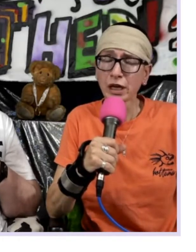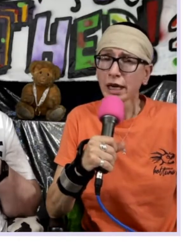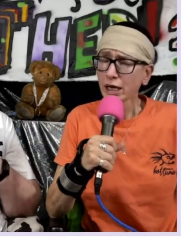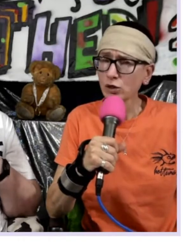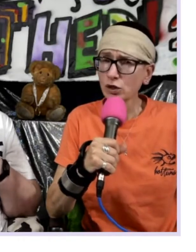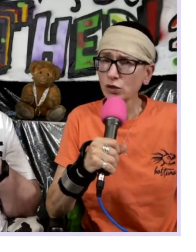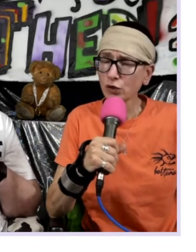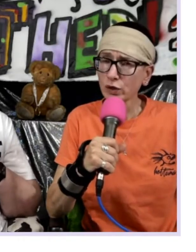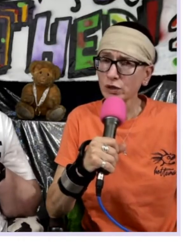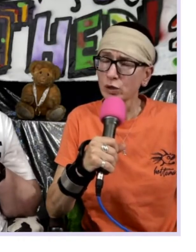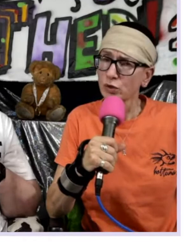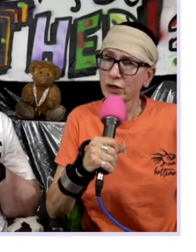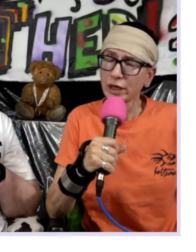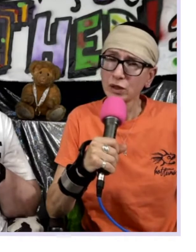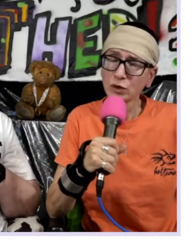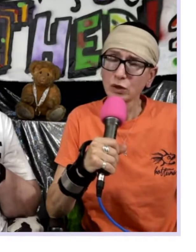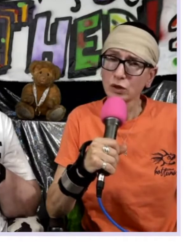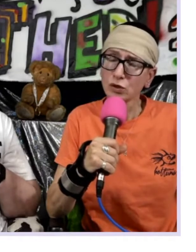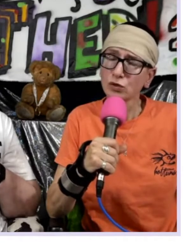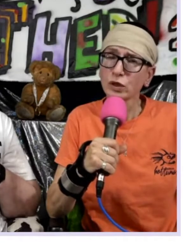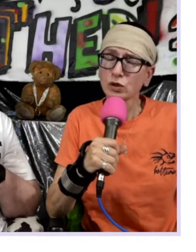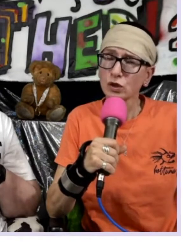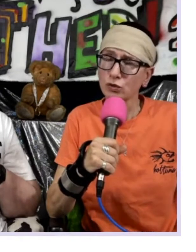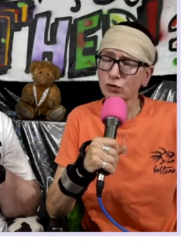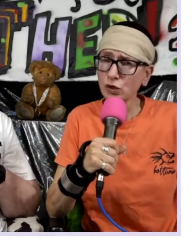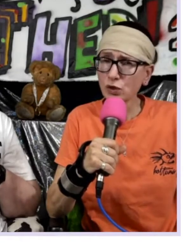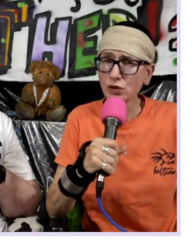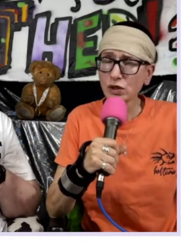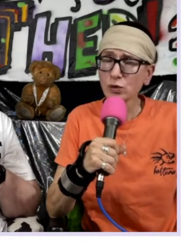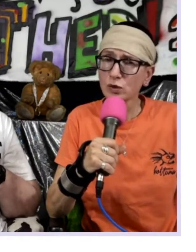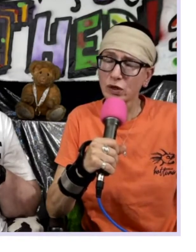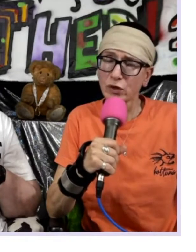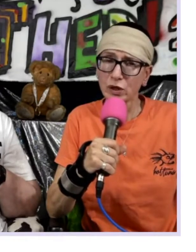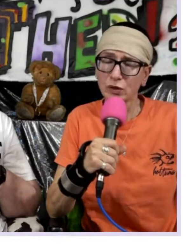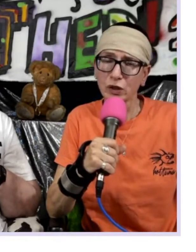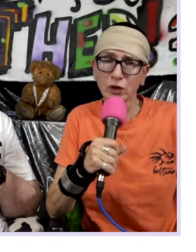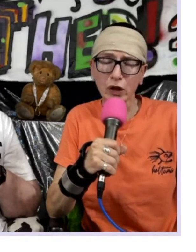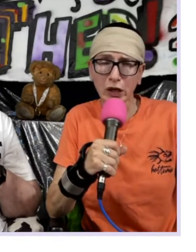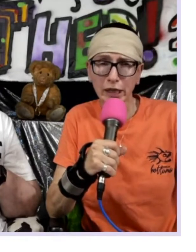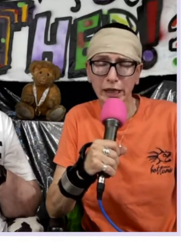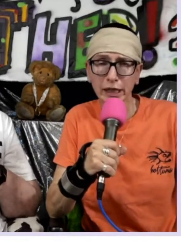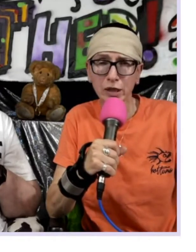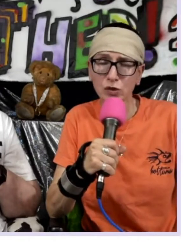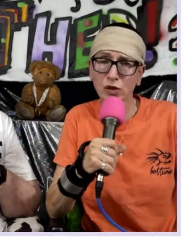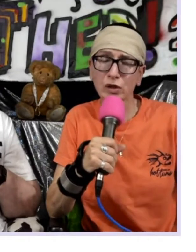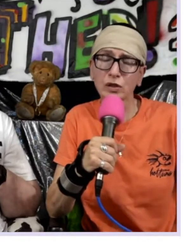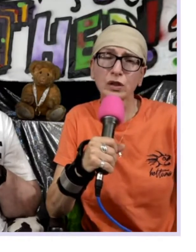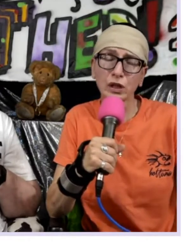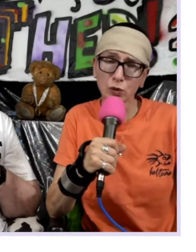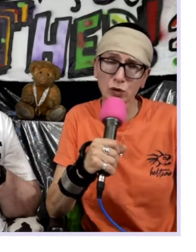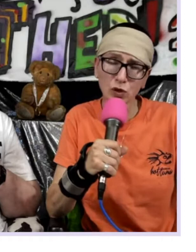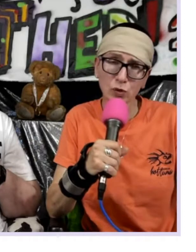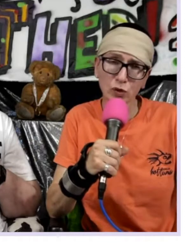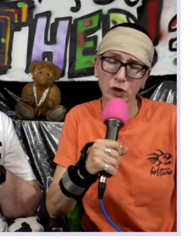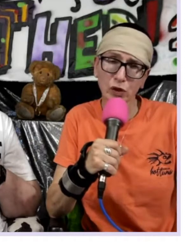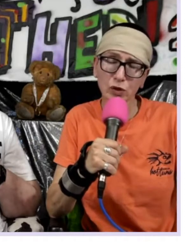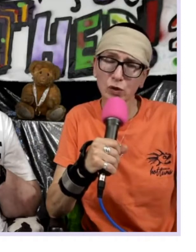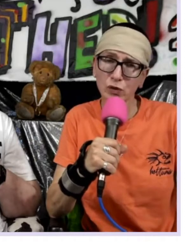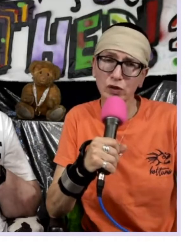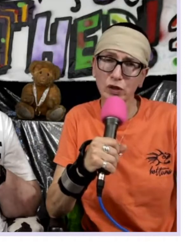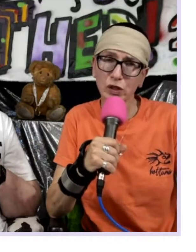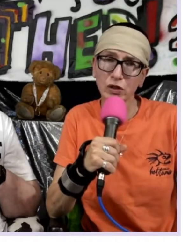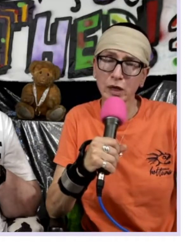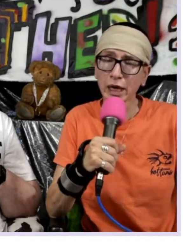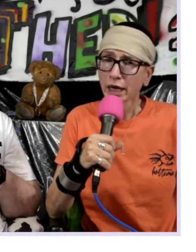directly. How did you find it? Was there anything that you found confusing? Was there anything unclear? Was there anything else you would have liked